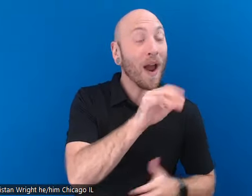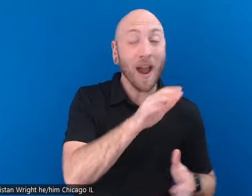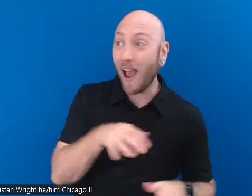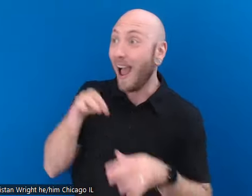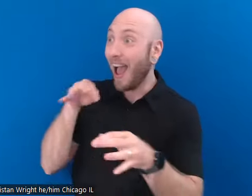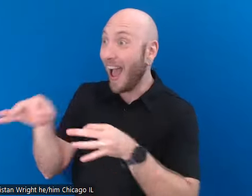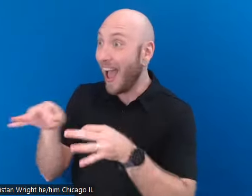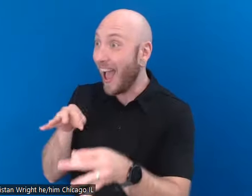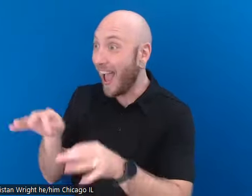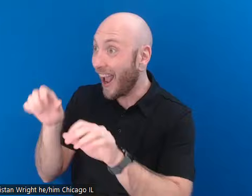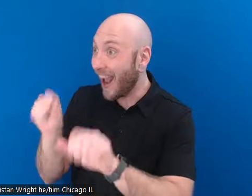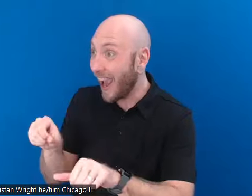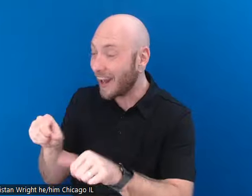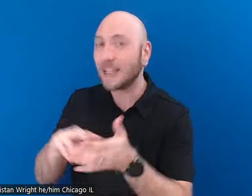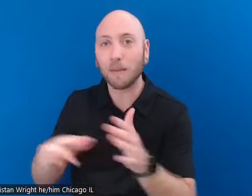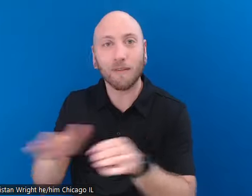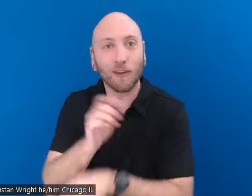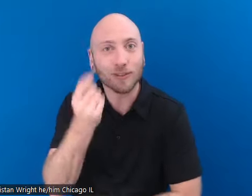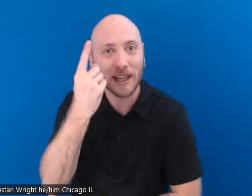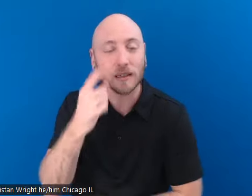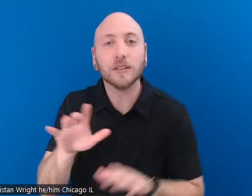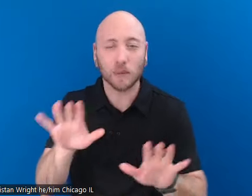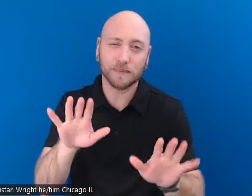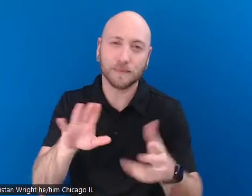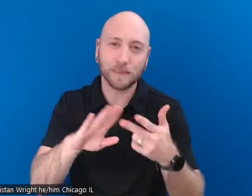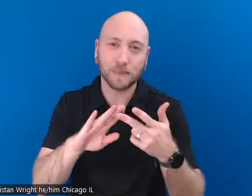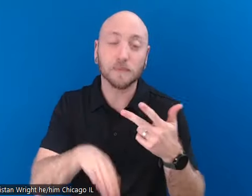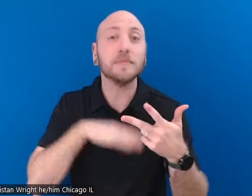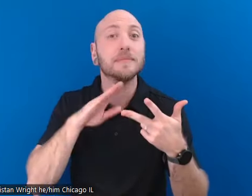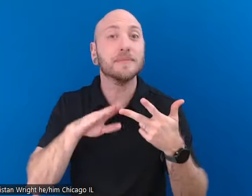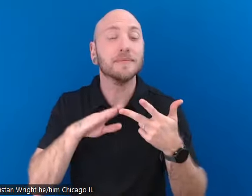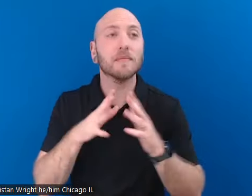loving myself as much as I love other people, which is a problem that I'm working on